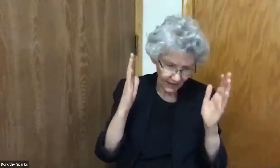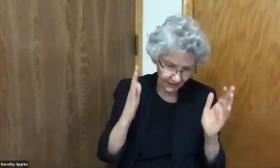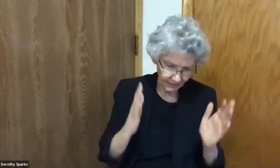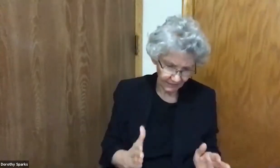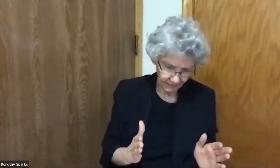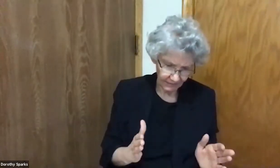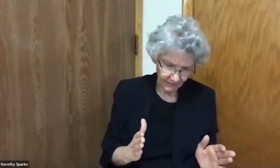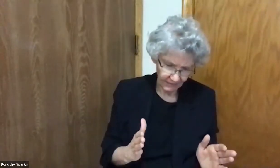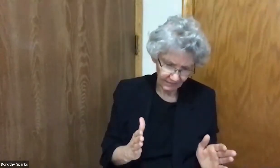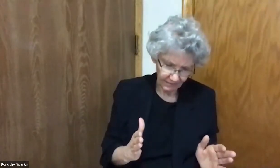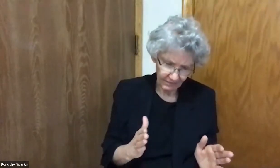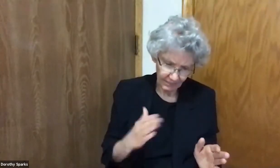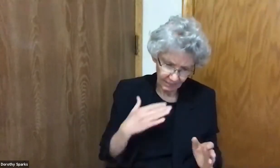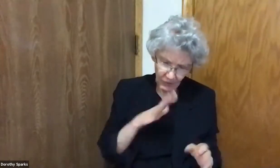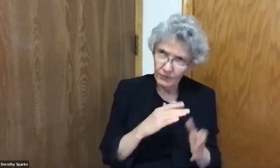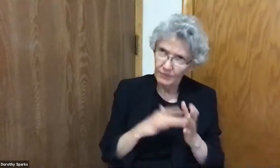Jesus is our Redeemer.